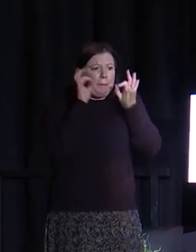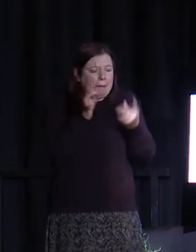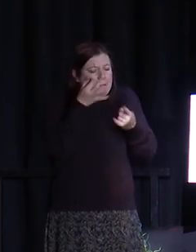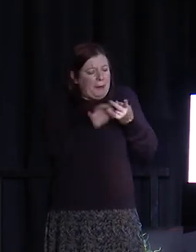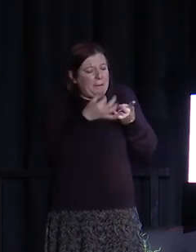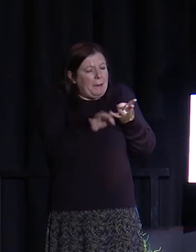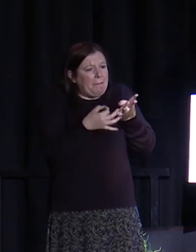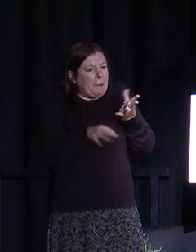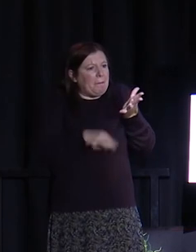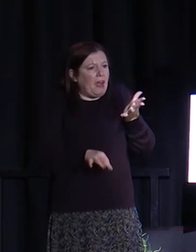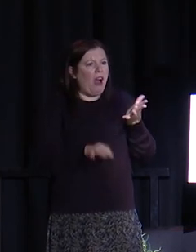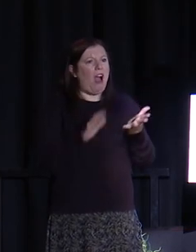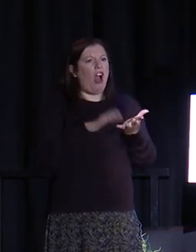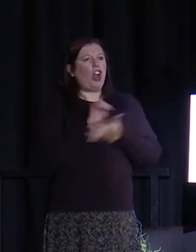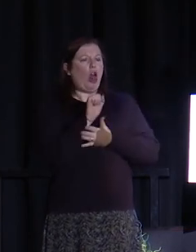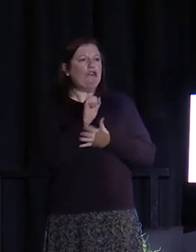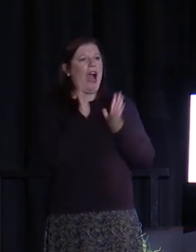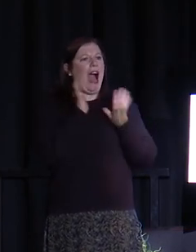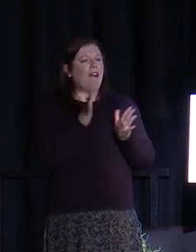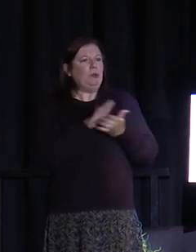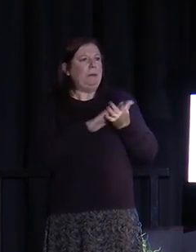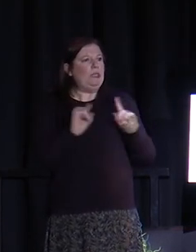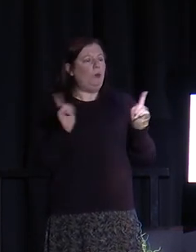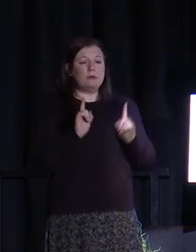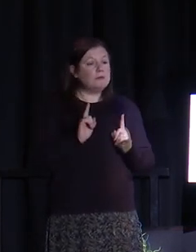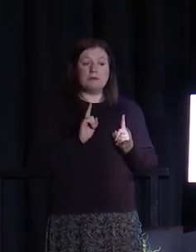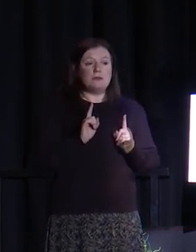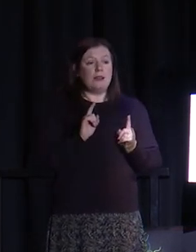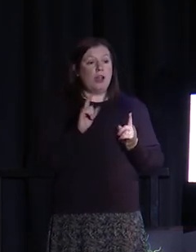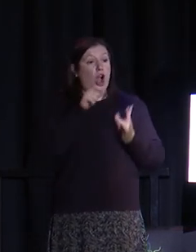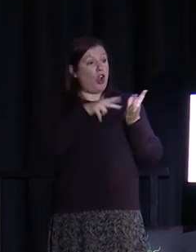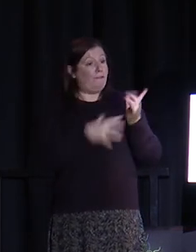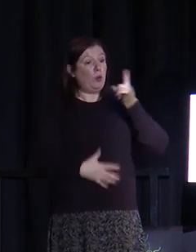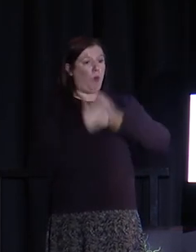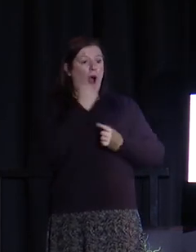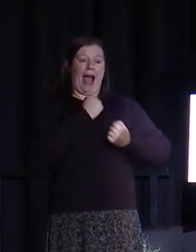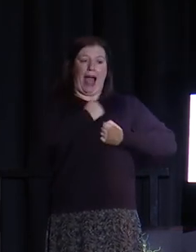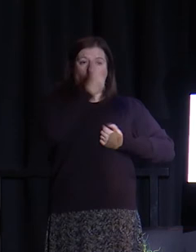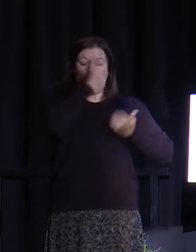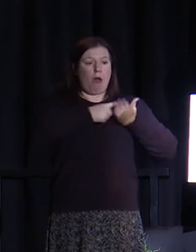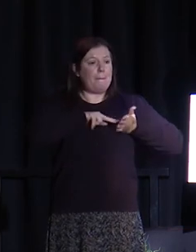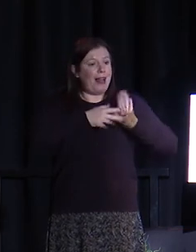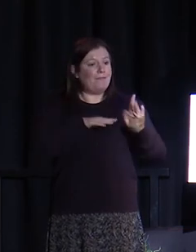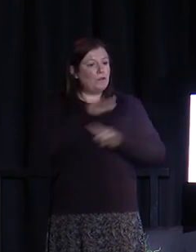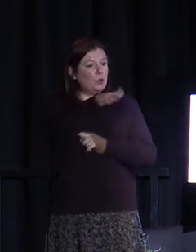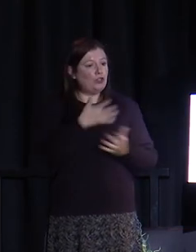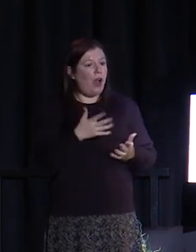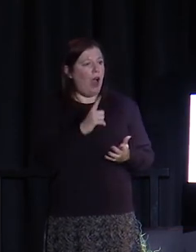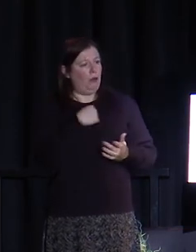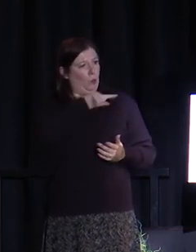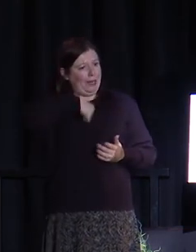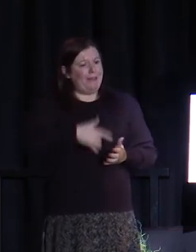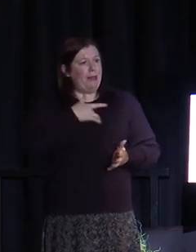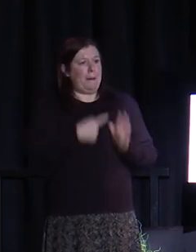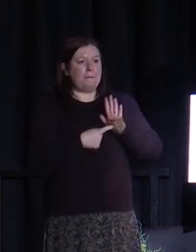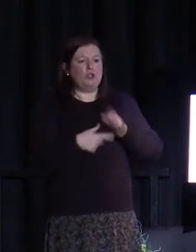a guidebook to how you do City of Culture. You have to make it work for the city that wins the designation. And that means that the local context is